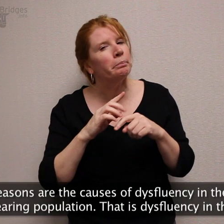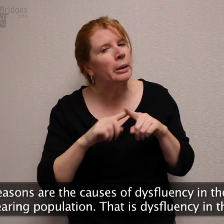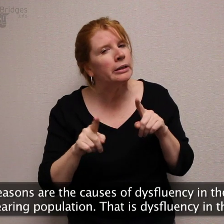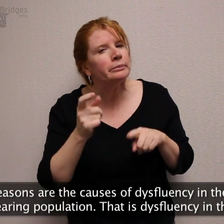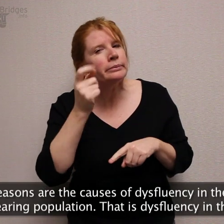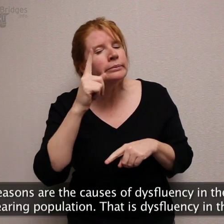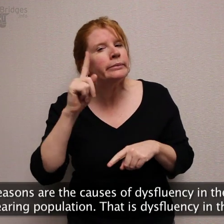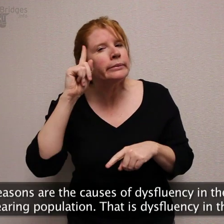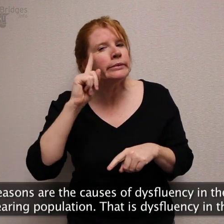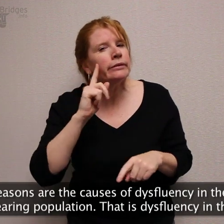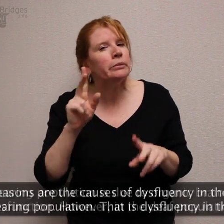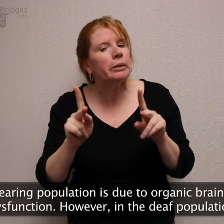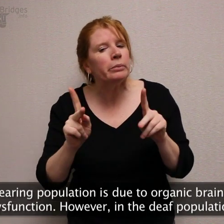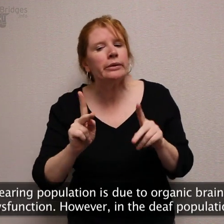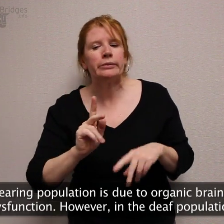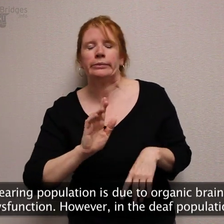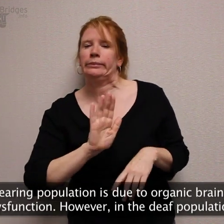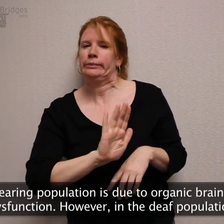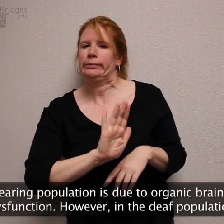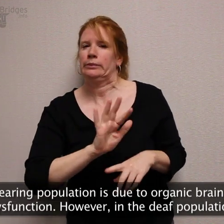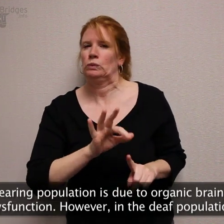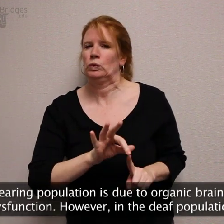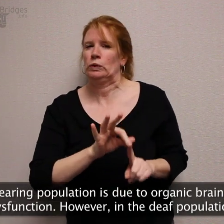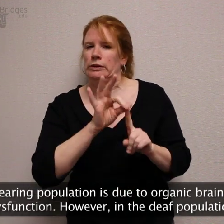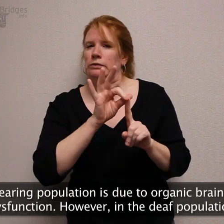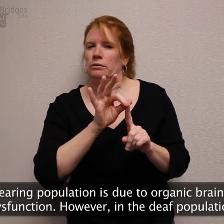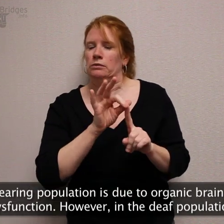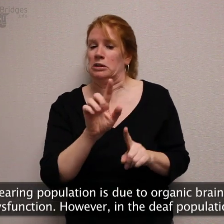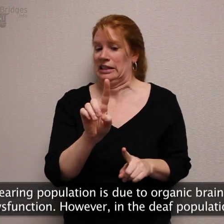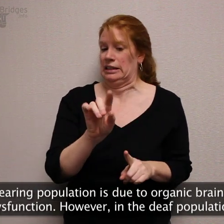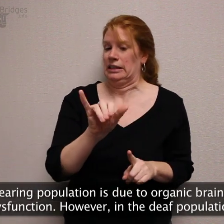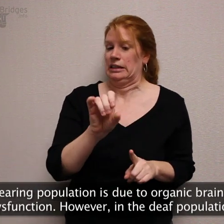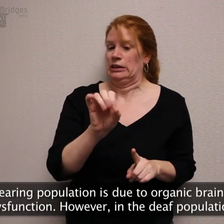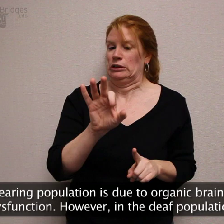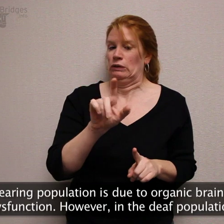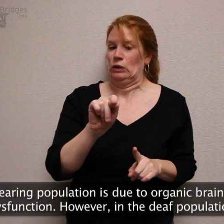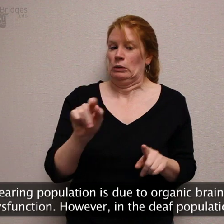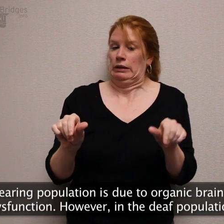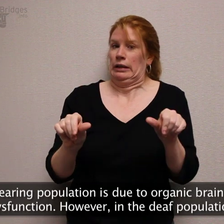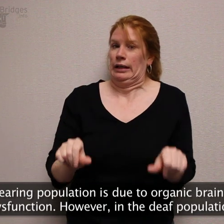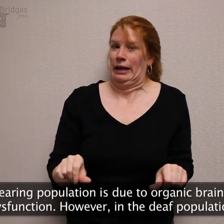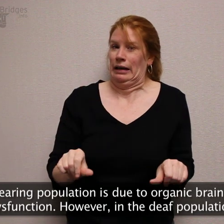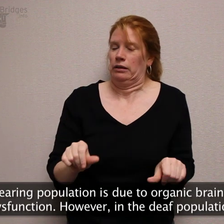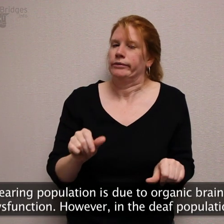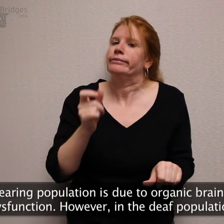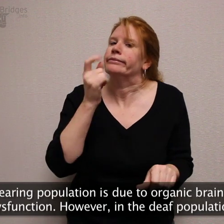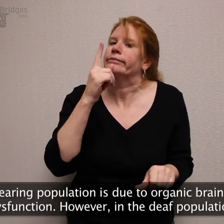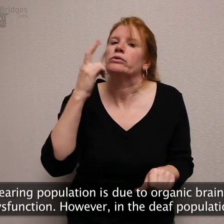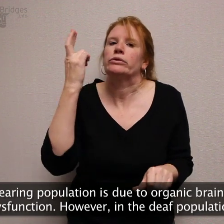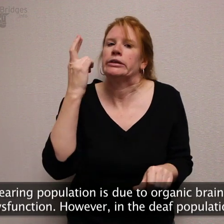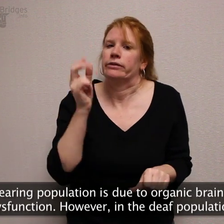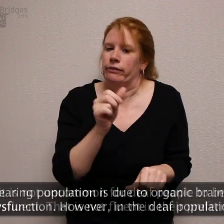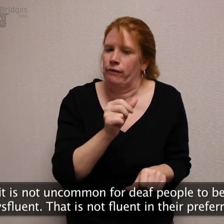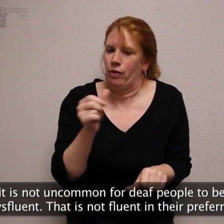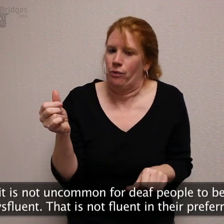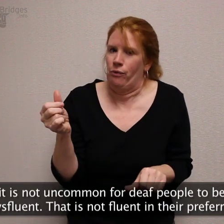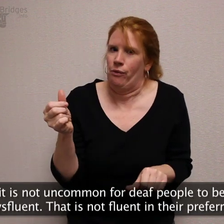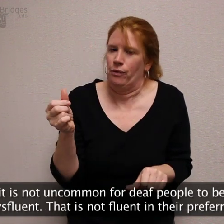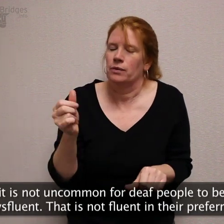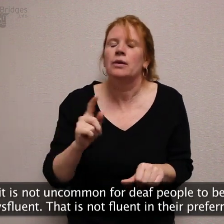That is, dysfluency in the hearing population is due to organic brain dysfunction. However, in the deaf population, it is not